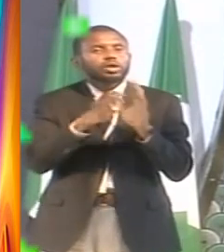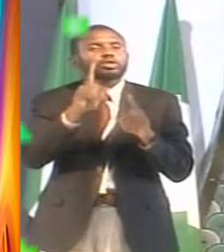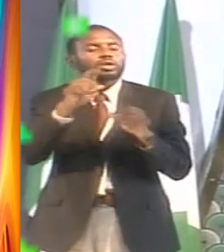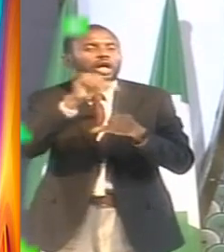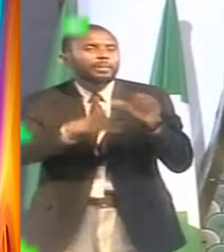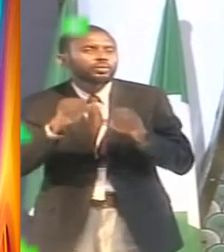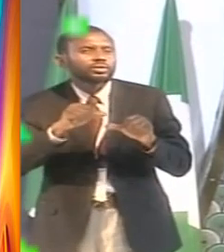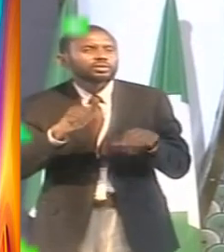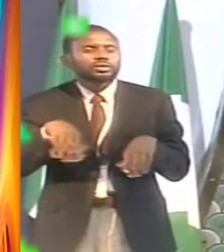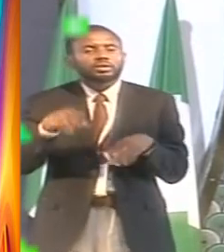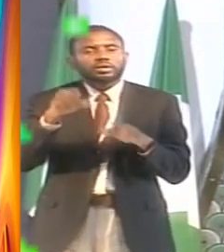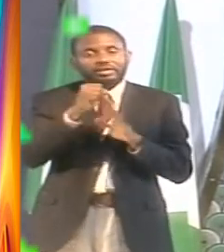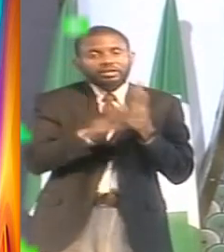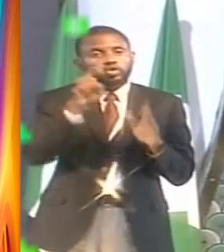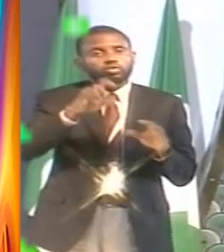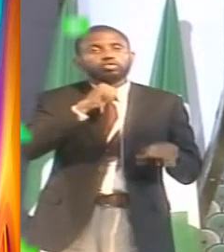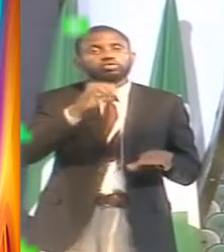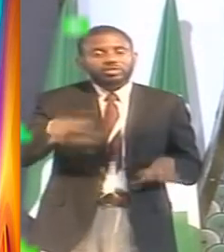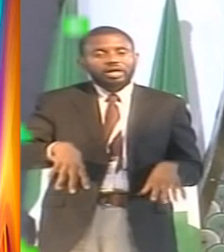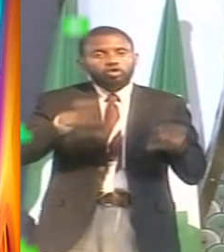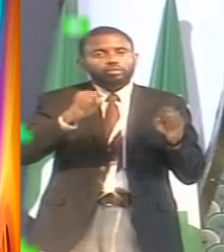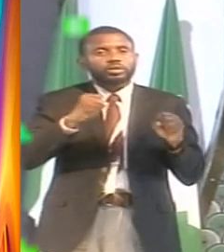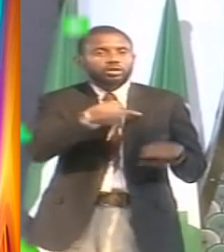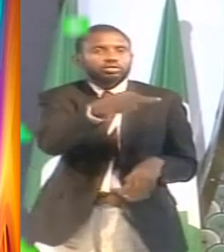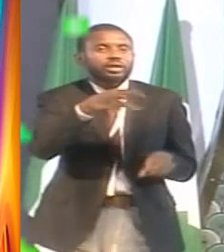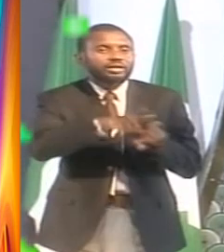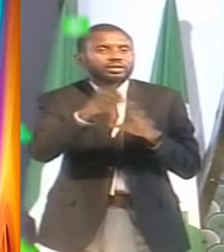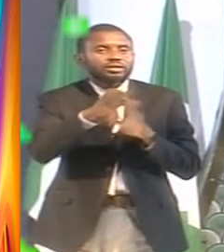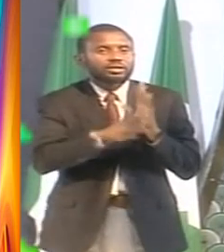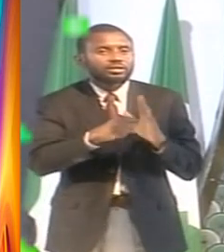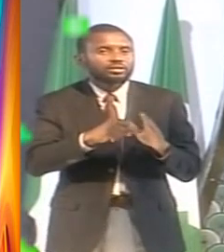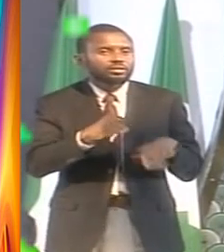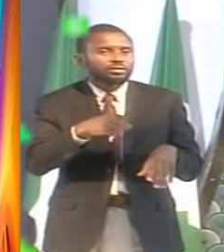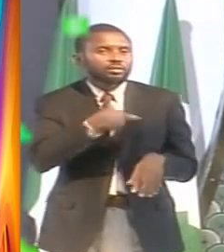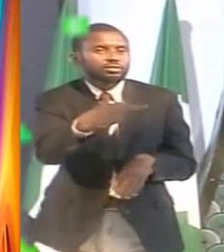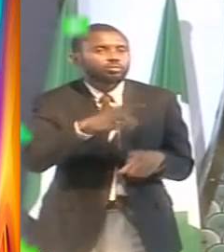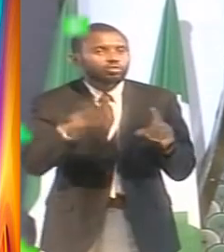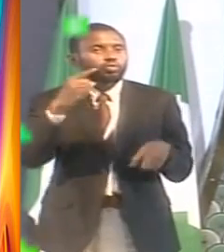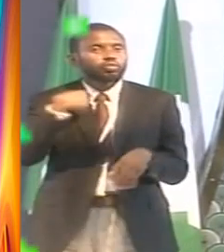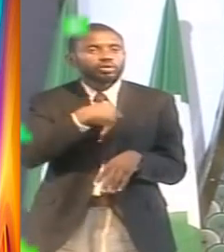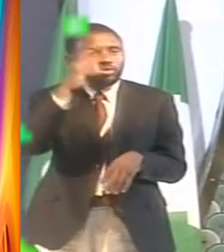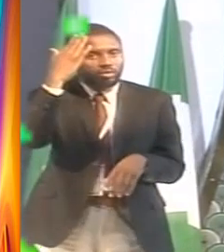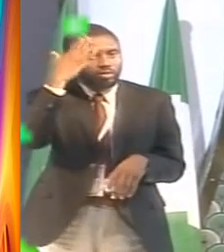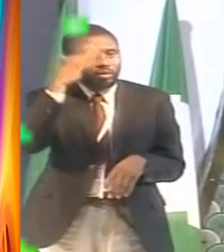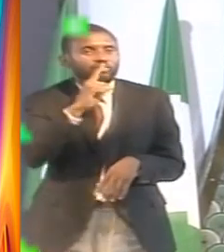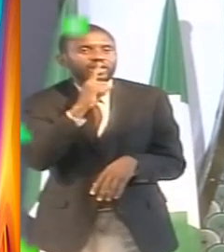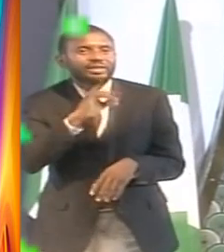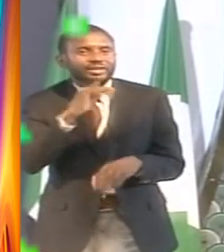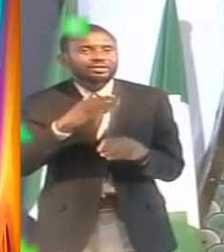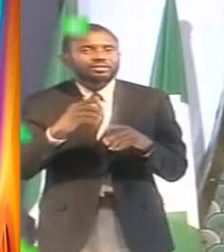the state should not adopt religion as a state religion. But we know that the reality is completely different. So the challenge for us going